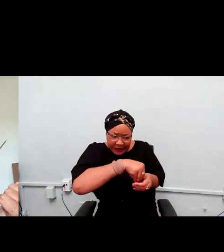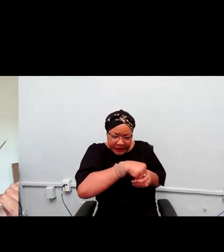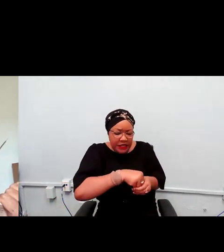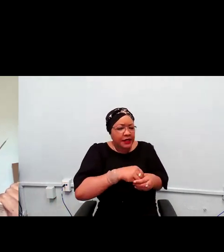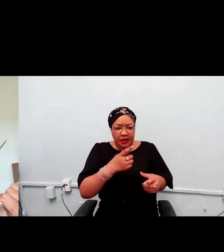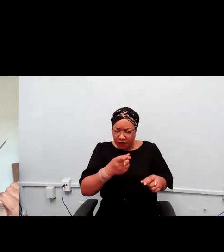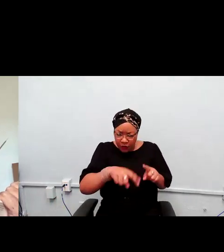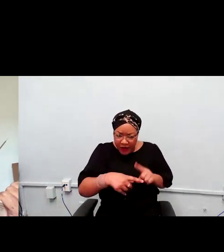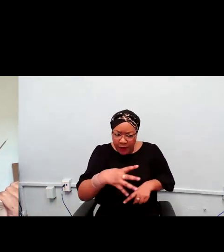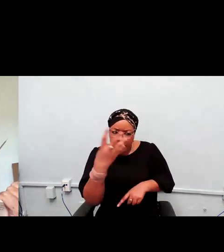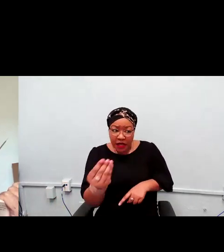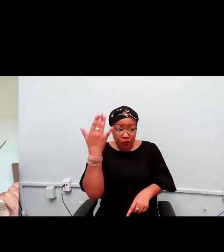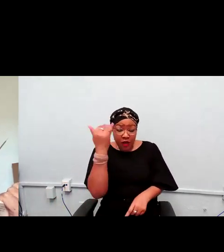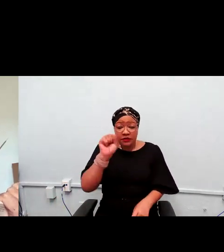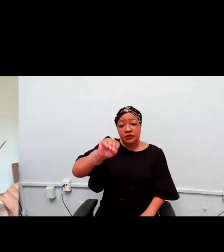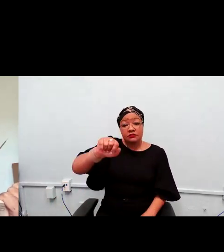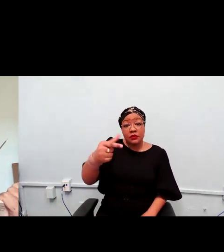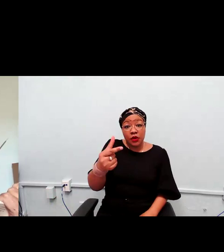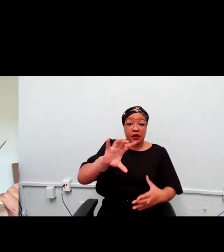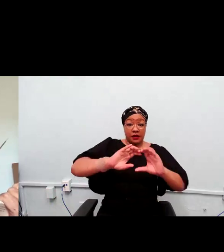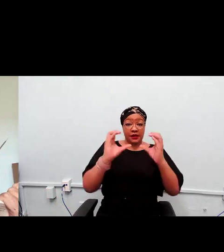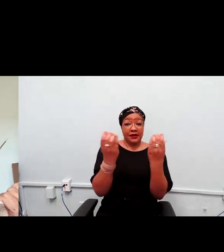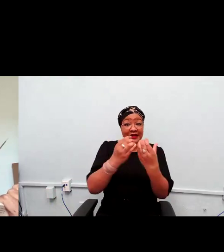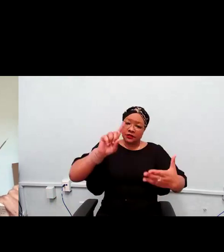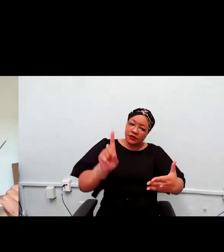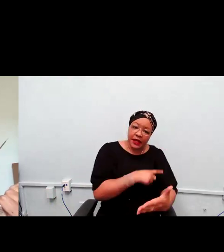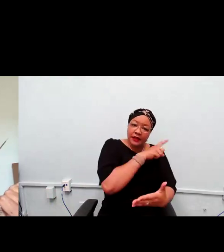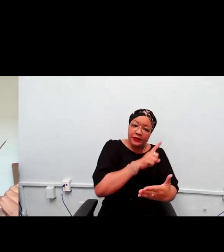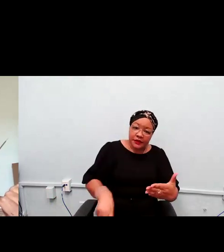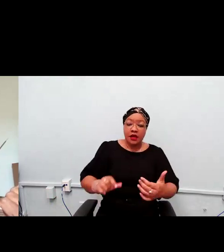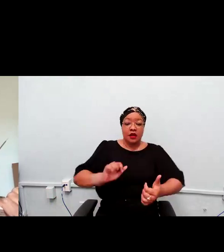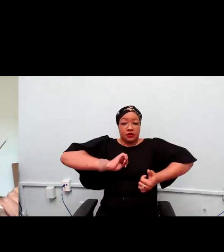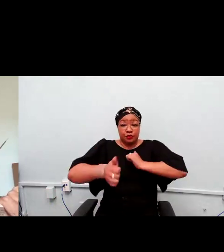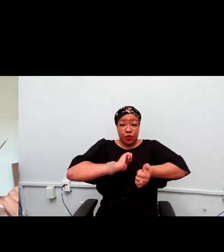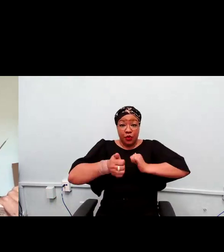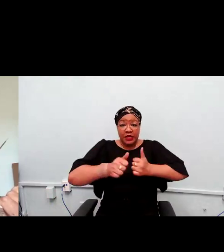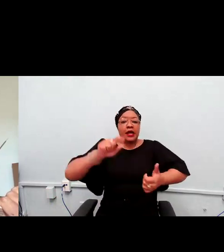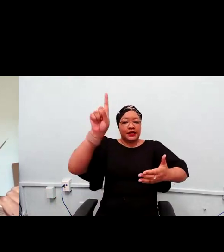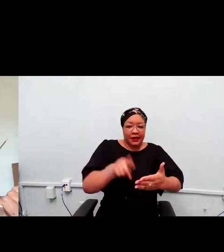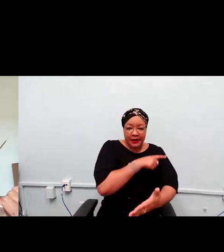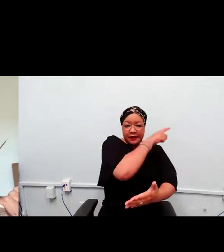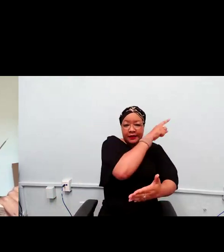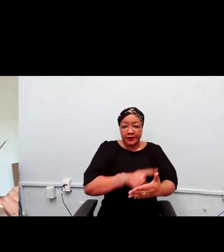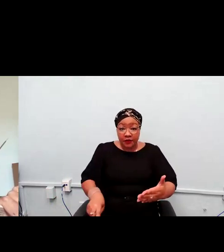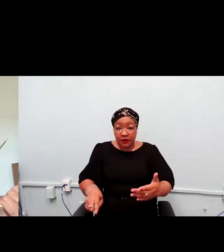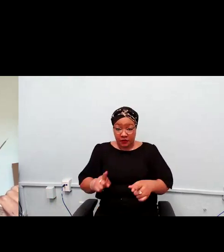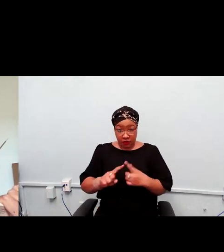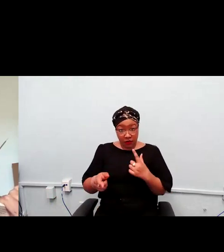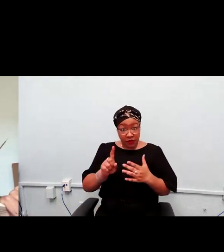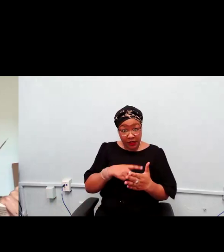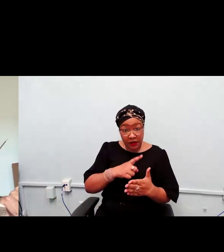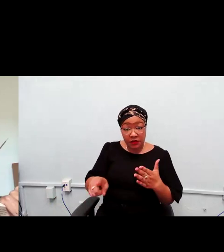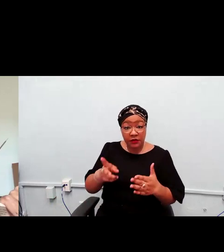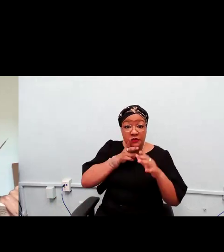activity, PE cancels, classes canceled, sports events canceled, but never do they cancel the smoke,